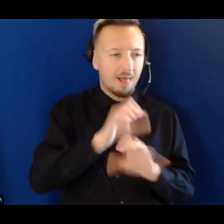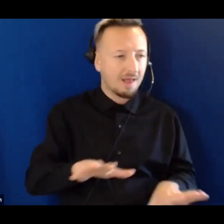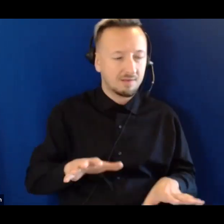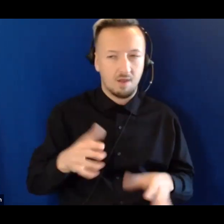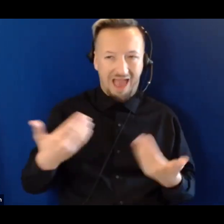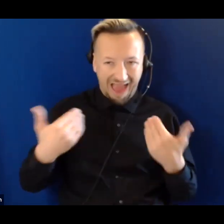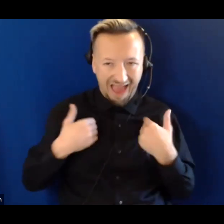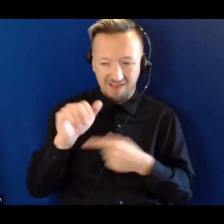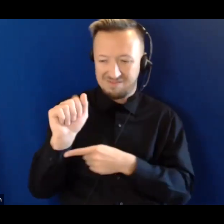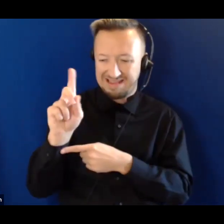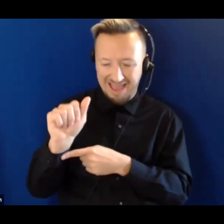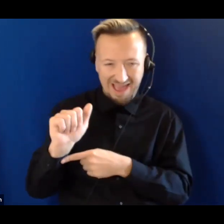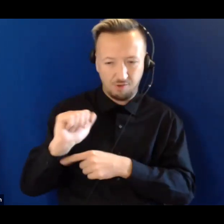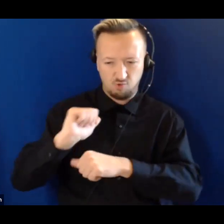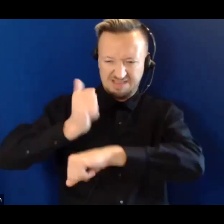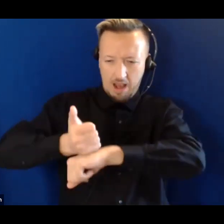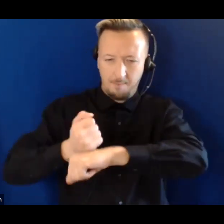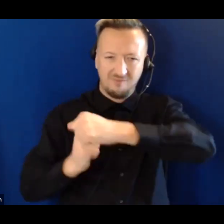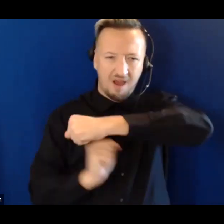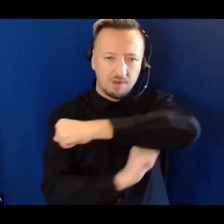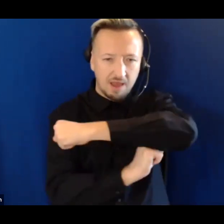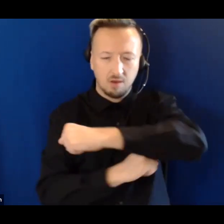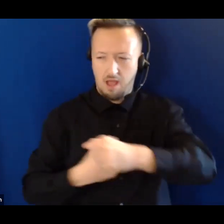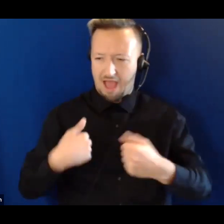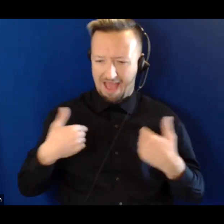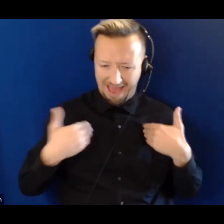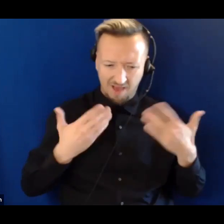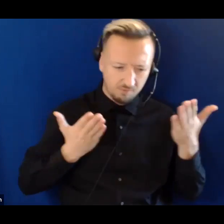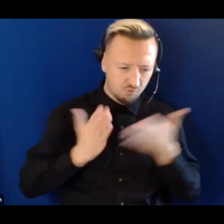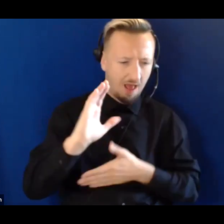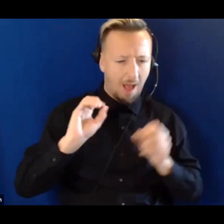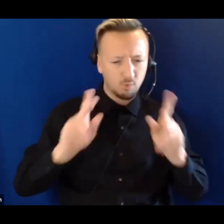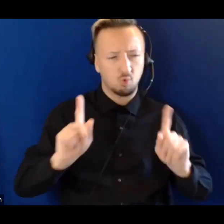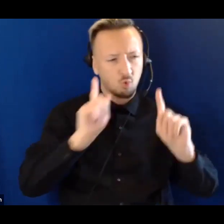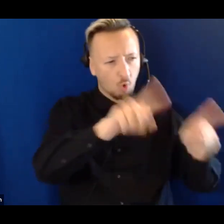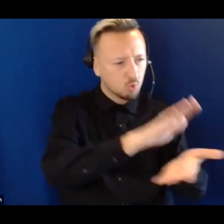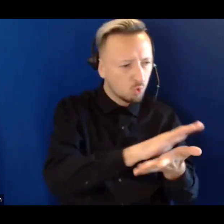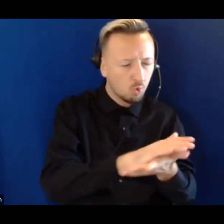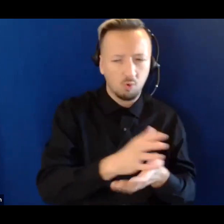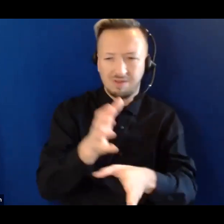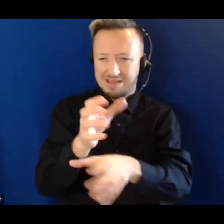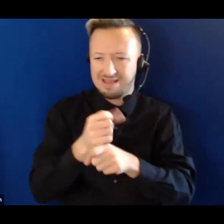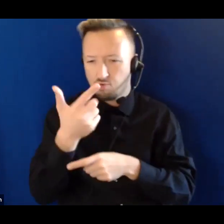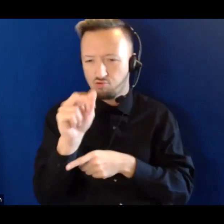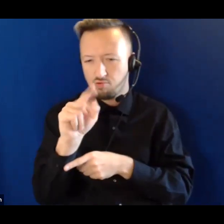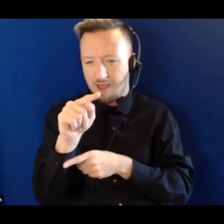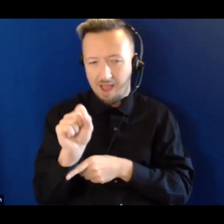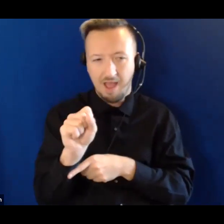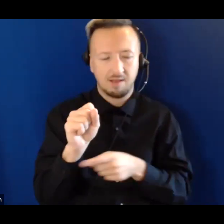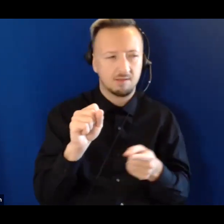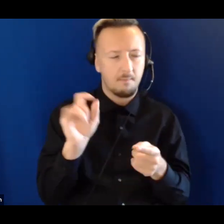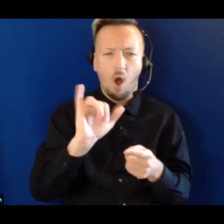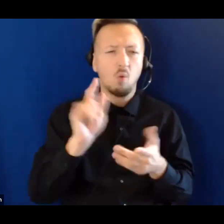create that foundation and give me the right to go to school and have ramps and have paddles on doors. But like, what else are you